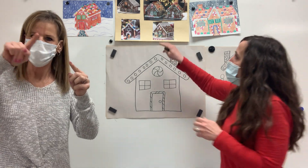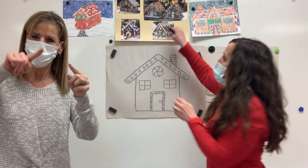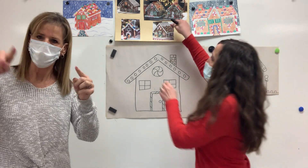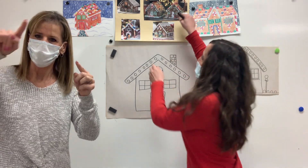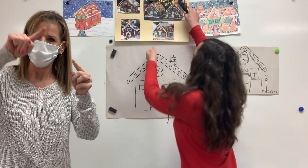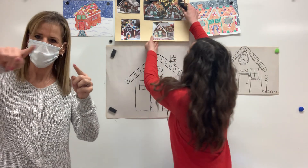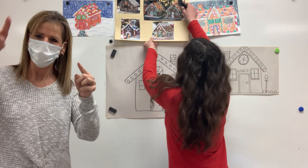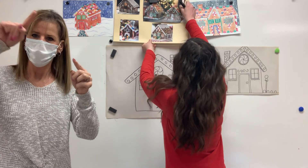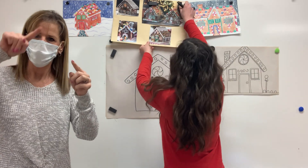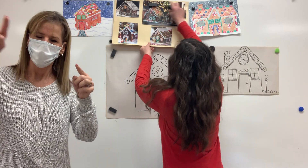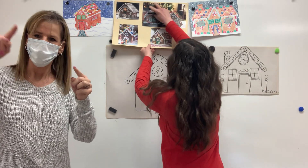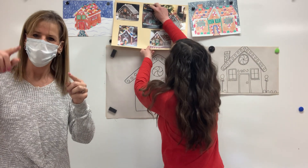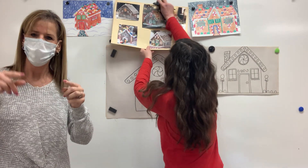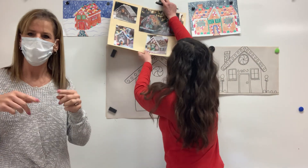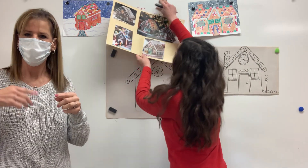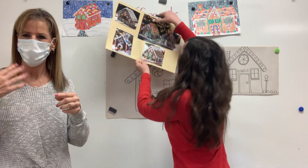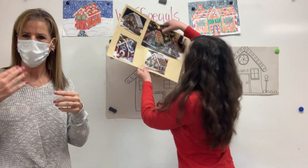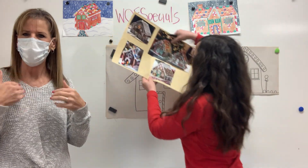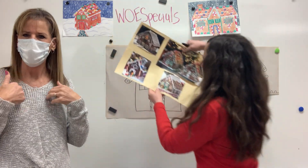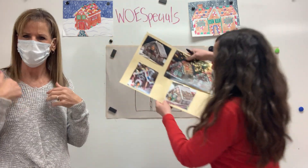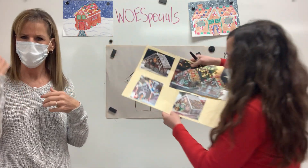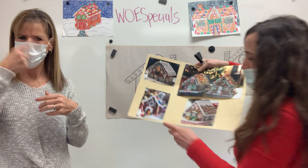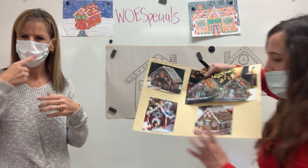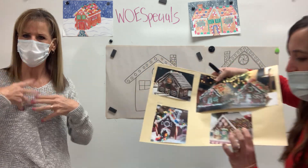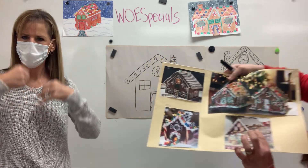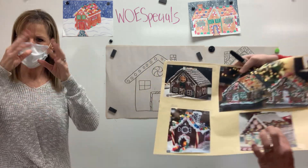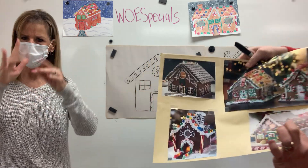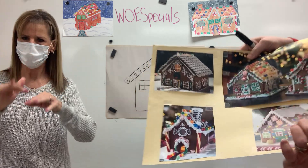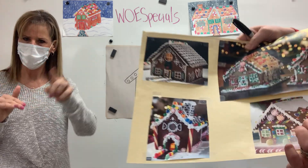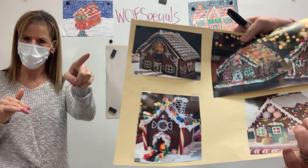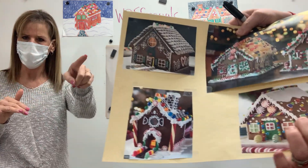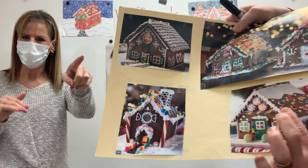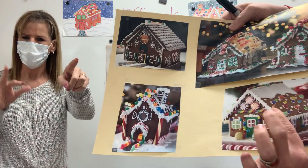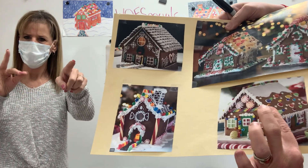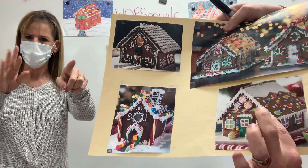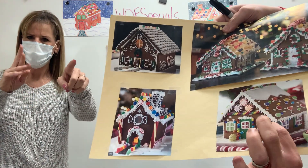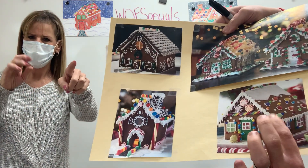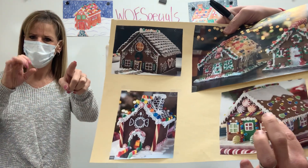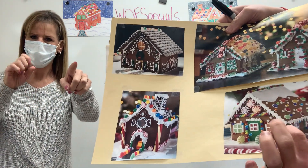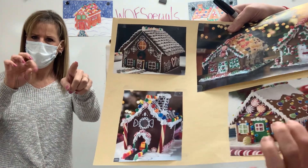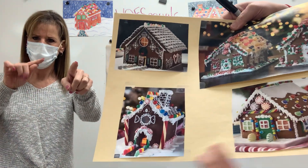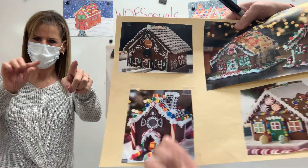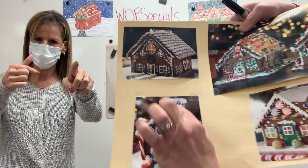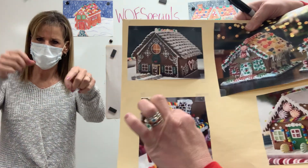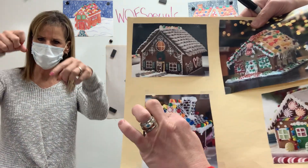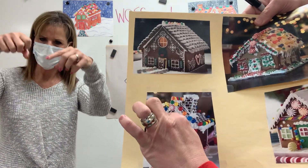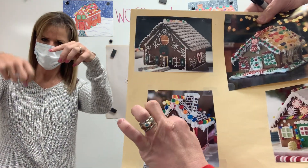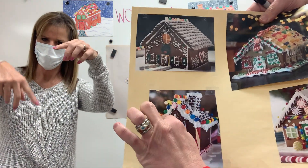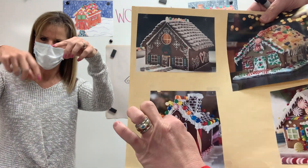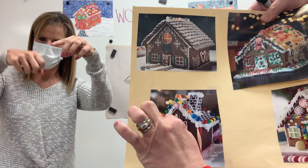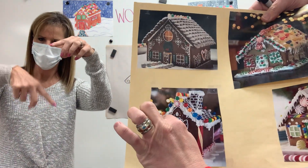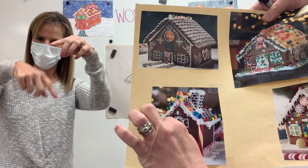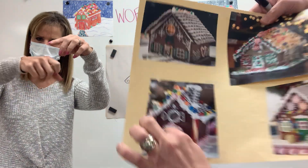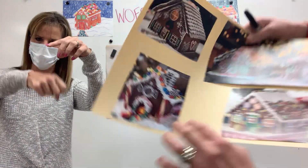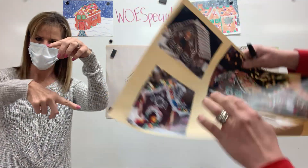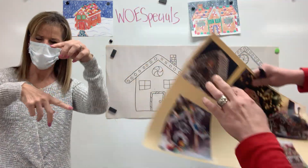what almost looks like snow. They'll take the frosting and just sort of let it drip down so it sort of looks like snow, okay?